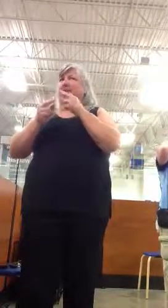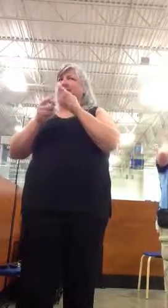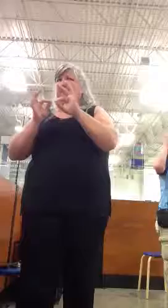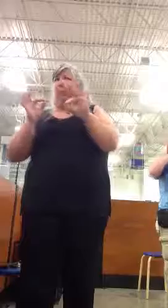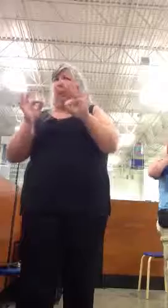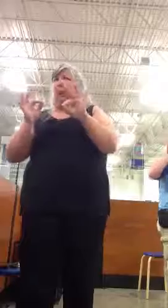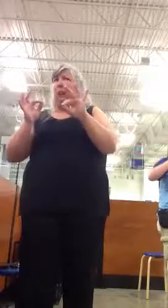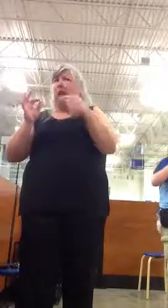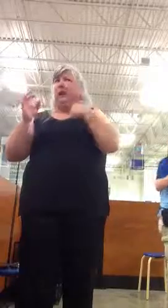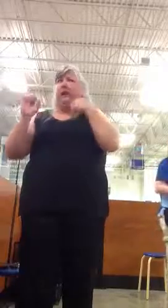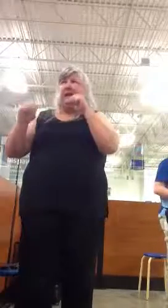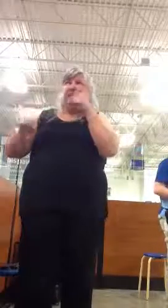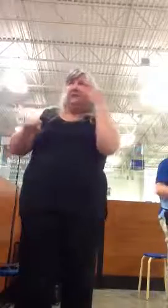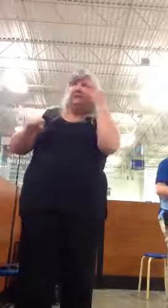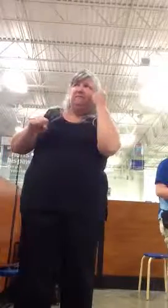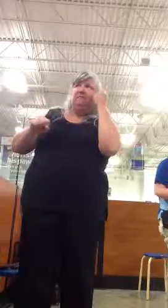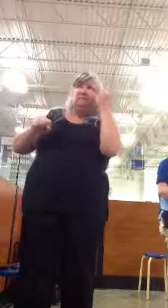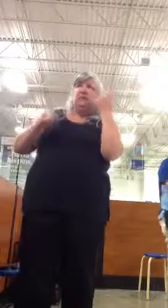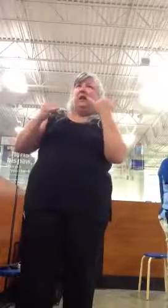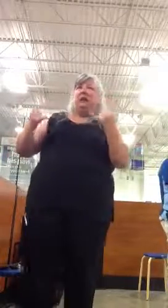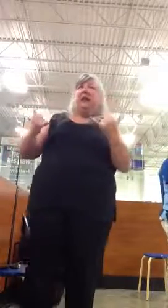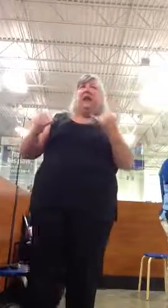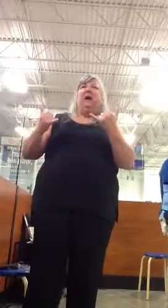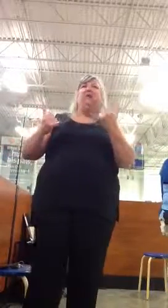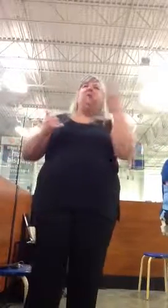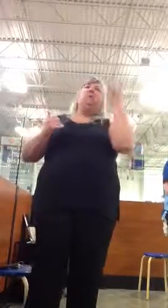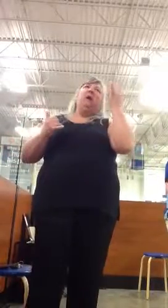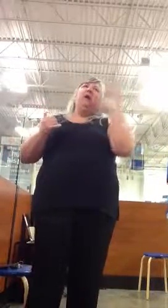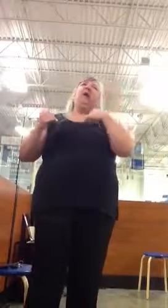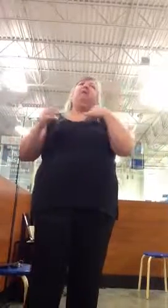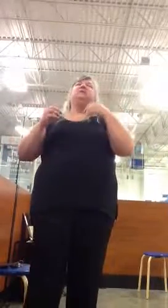Okay, because I was thinking clearly. So I had set it aside and tried later.